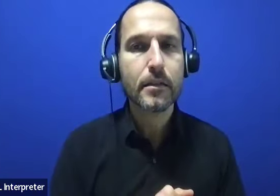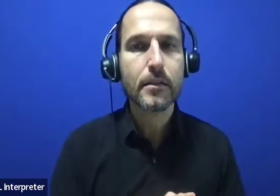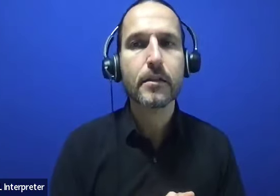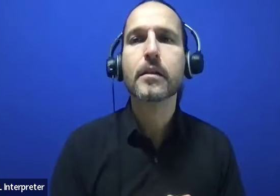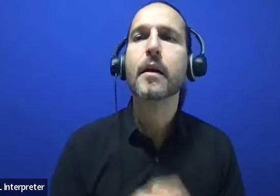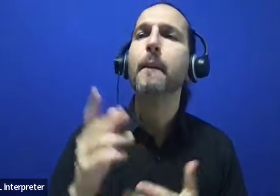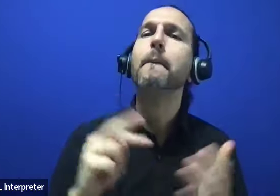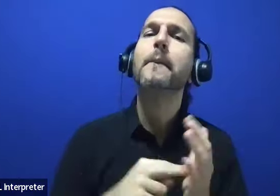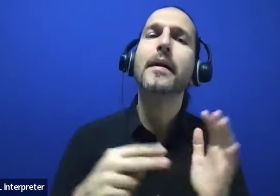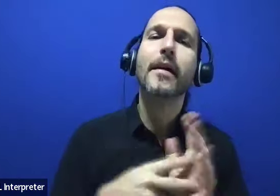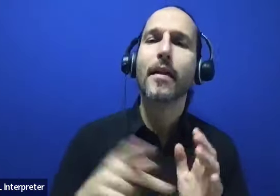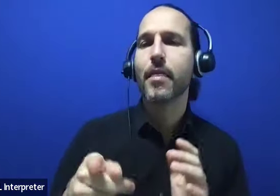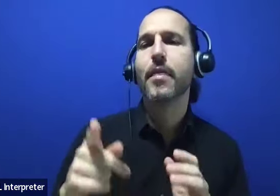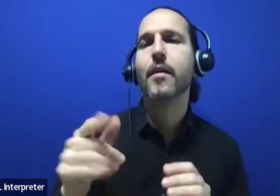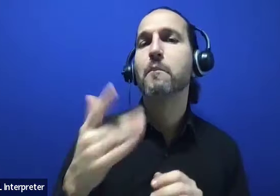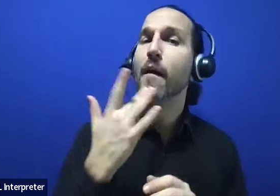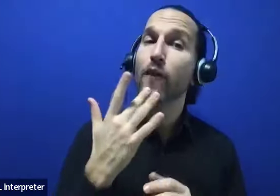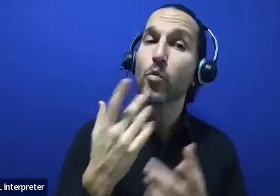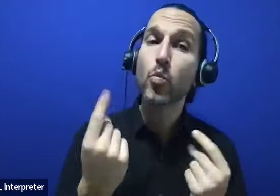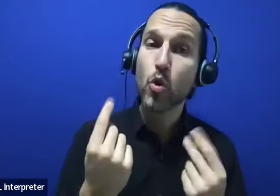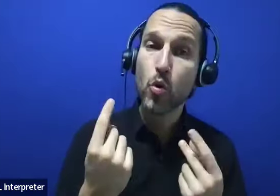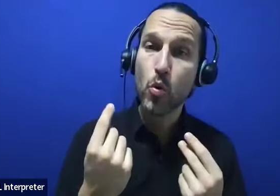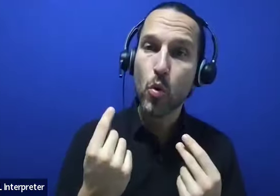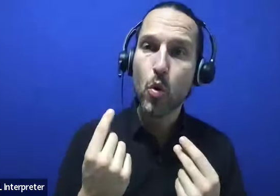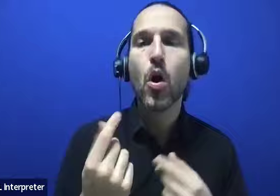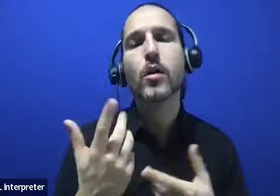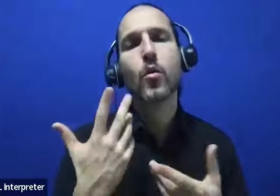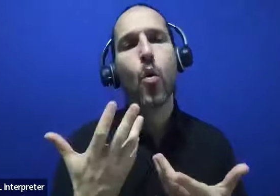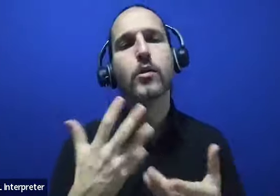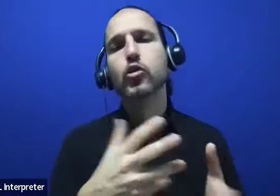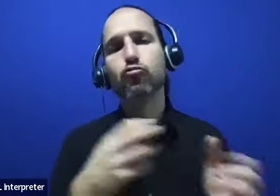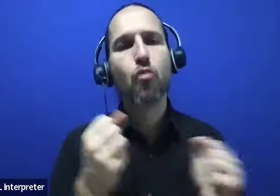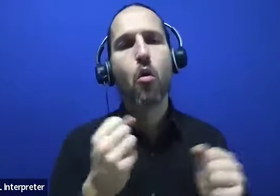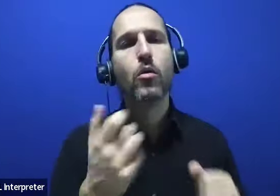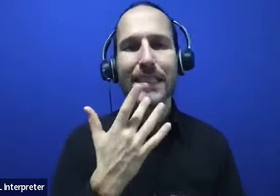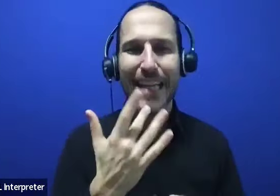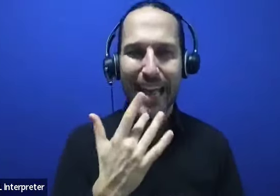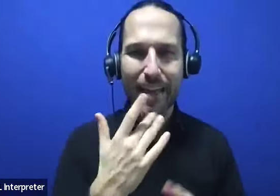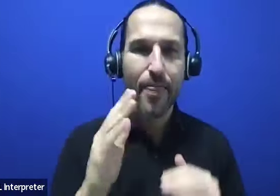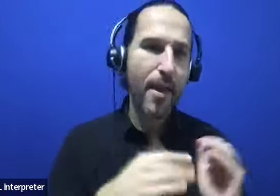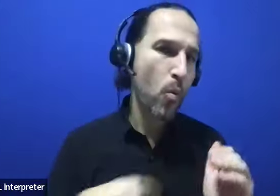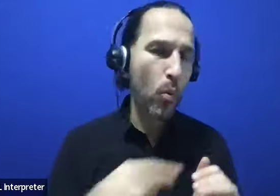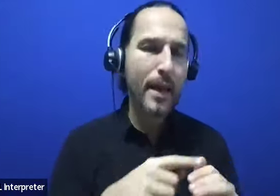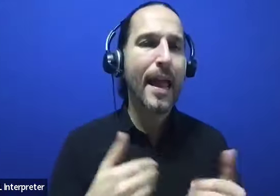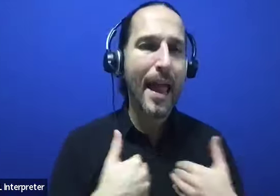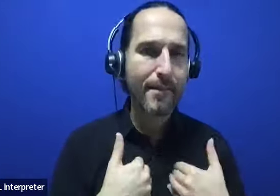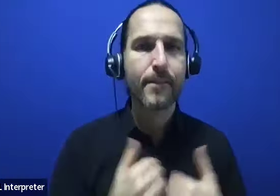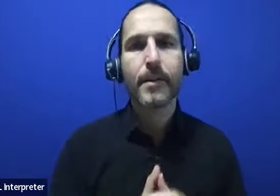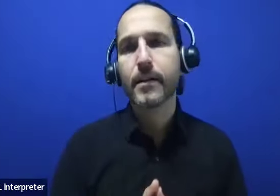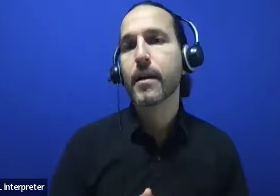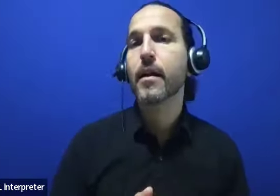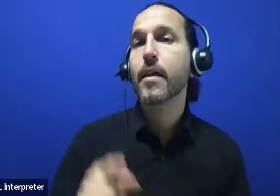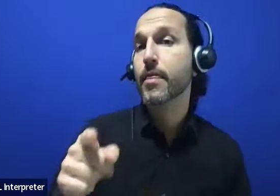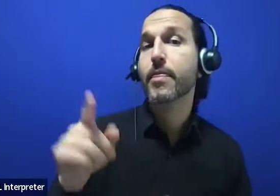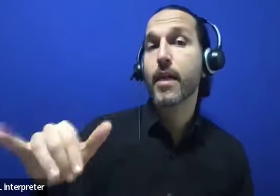And that may mean that the kid's going to prefer much stronger tastes than we might handle. So Jacob